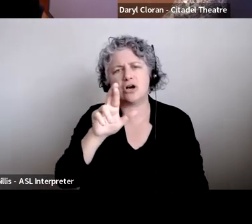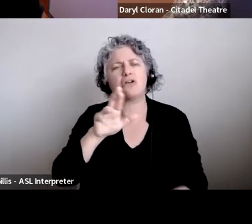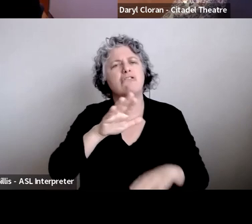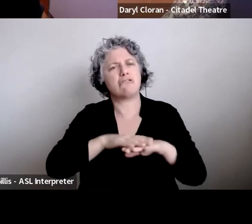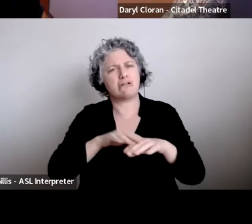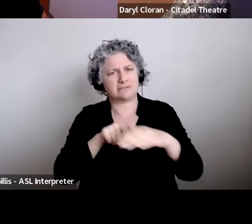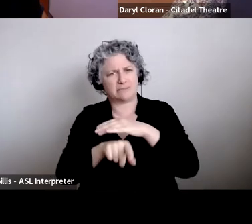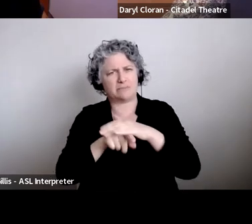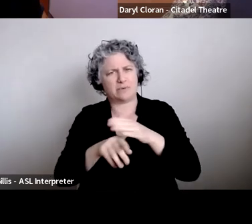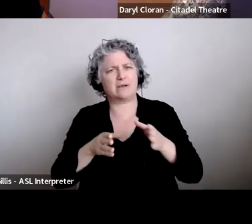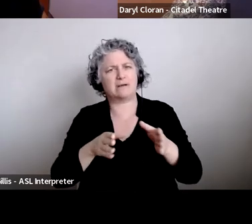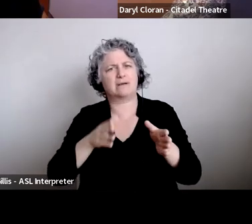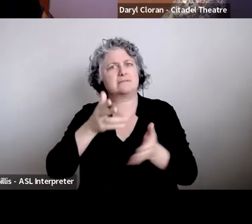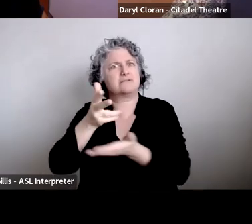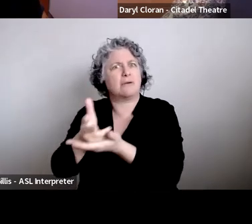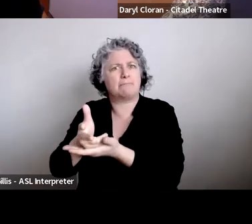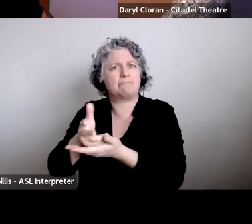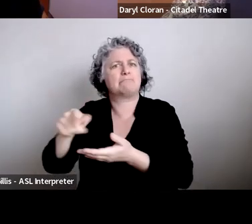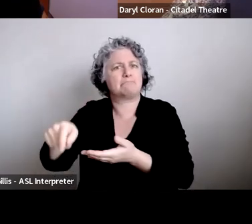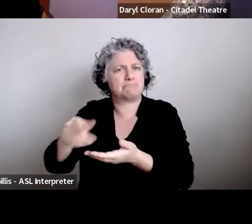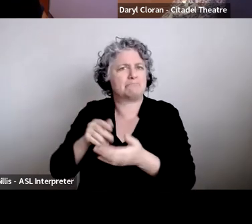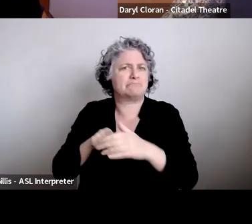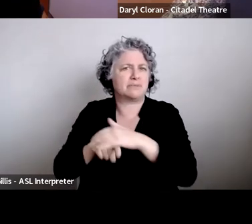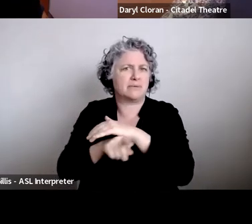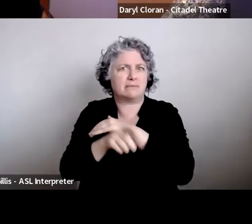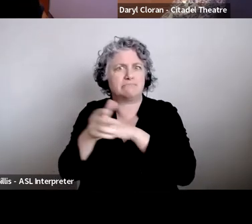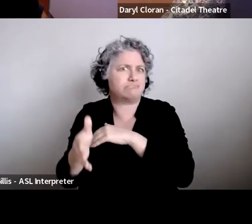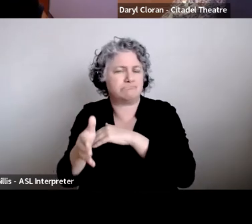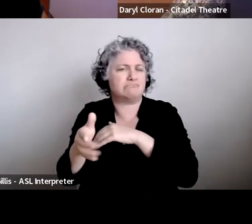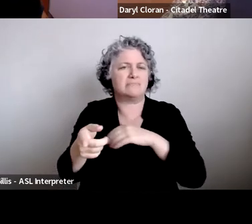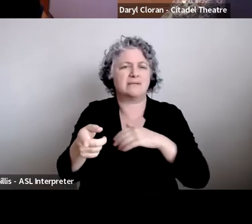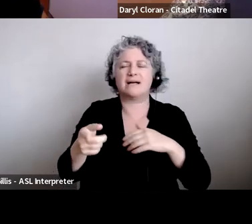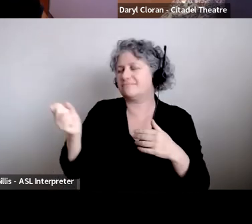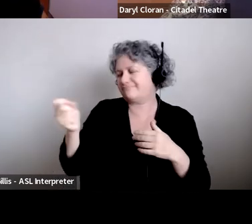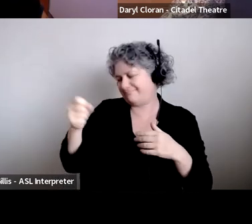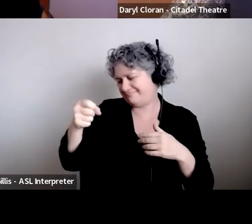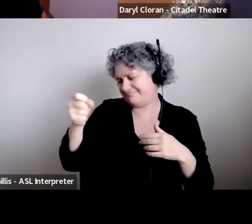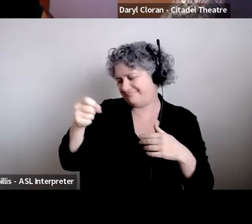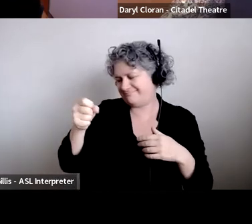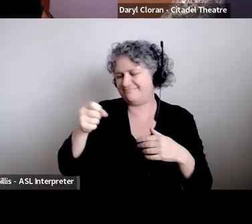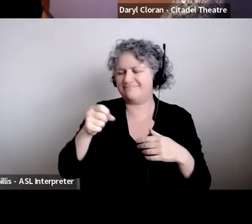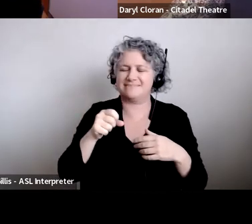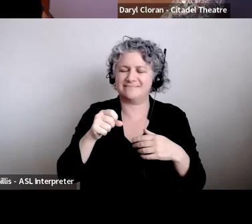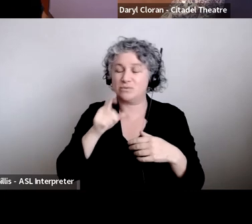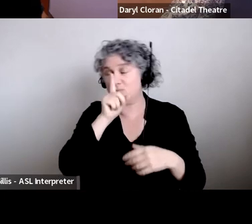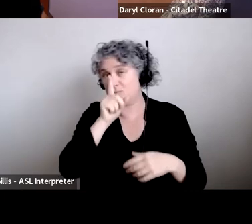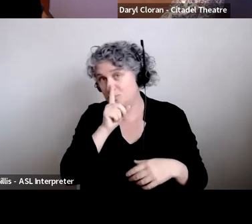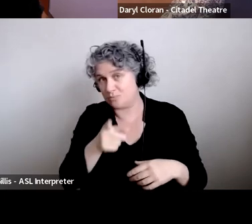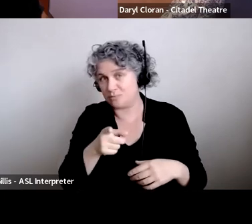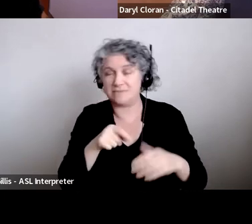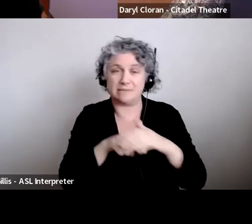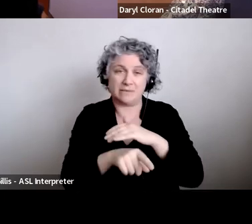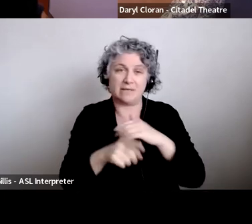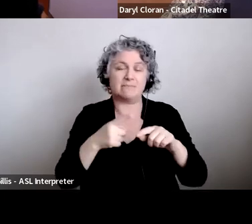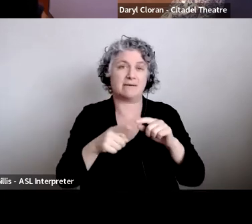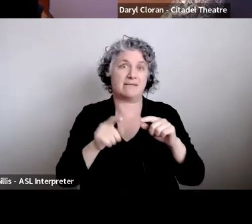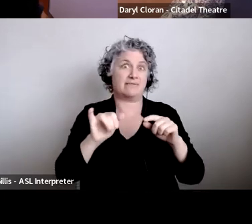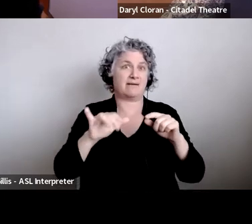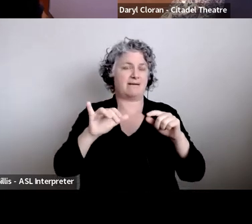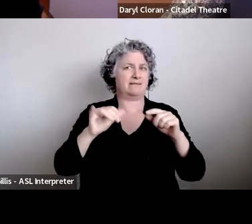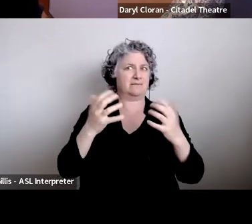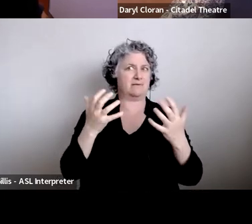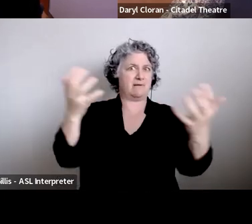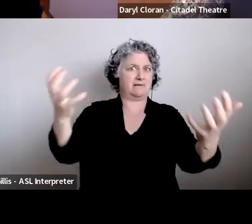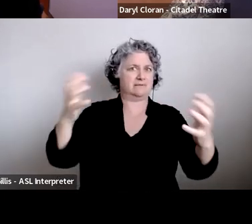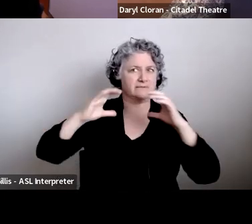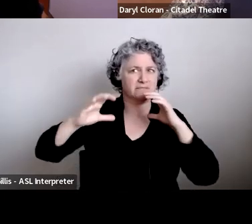serves absolutely. serves But it. yeah, but a big, yeah, it's a big conversation to have with the audience, to say you